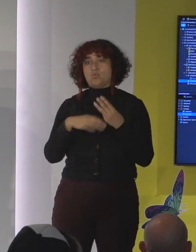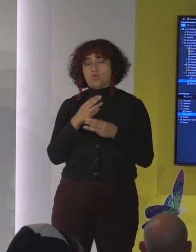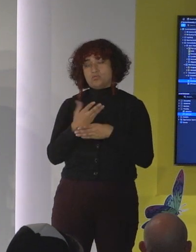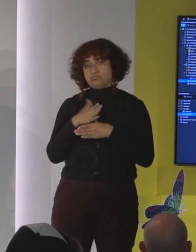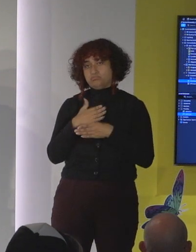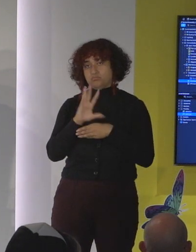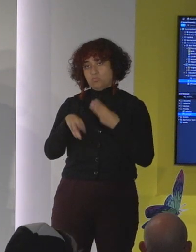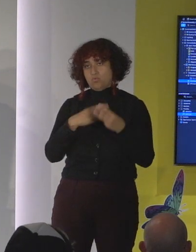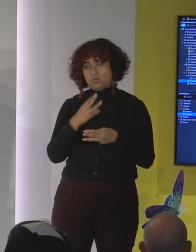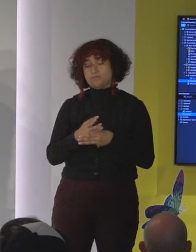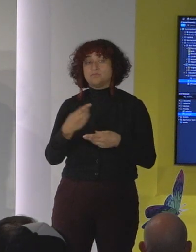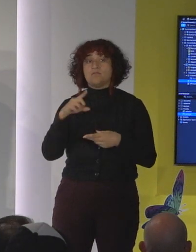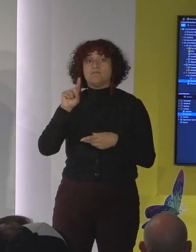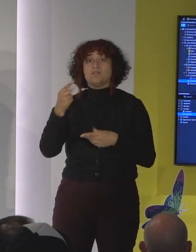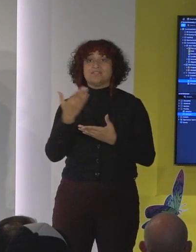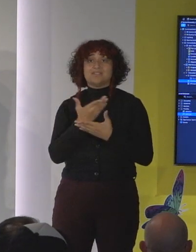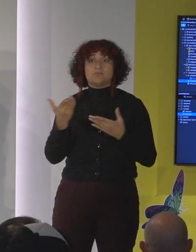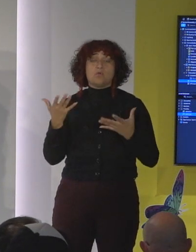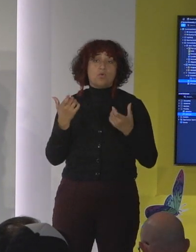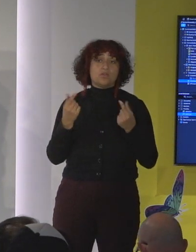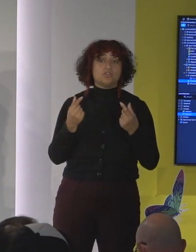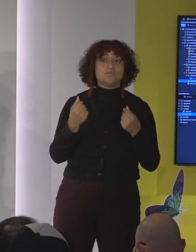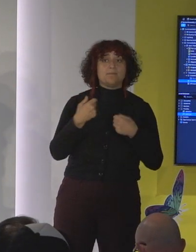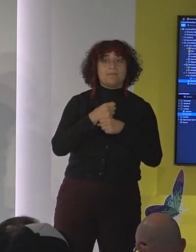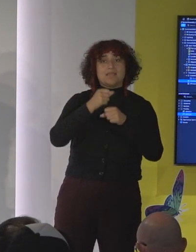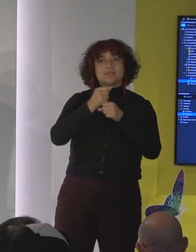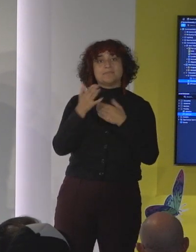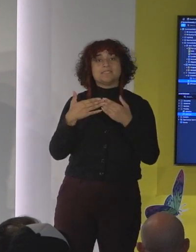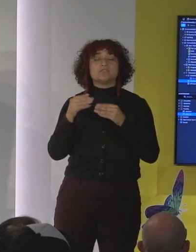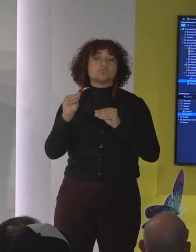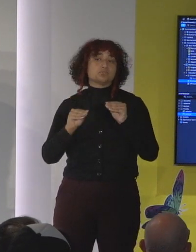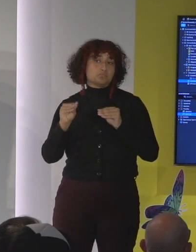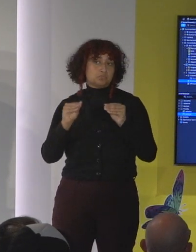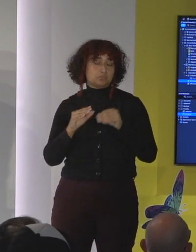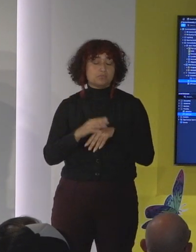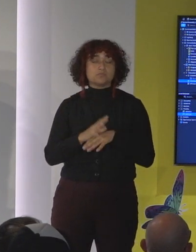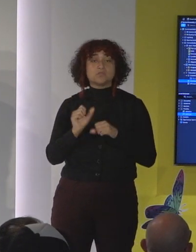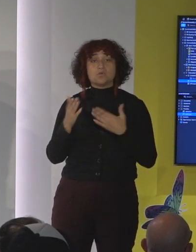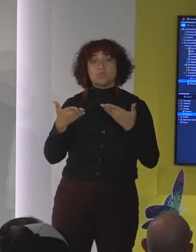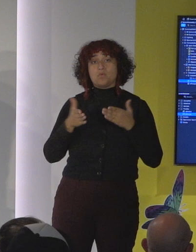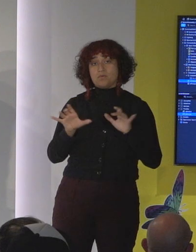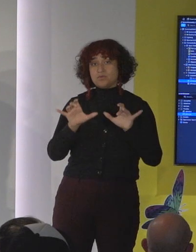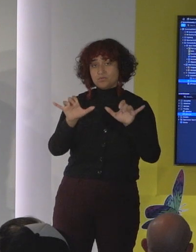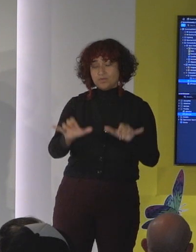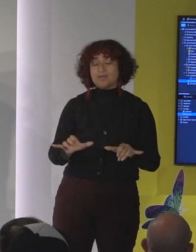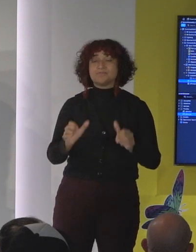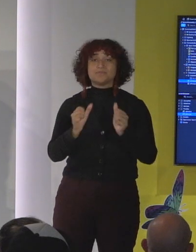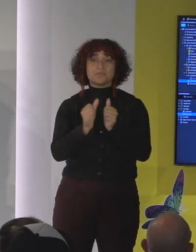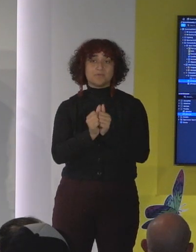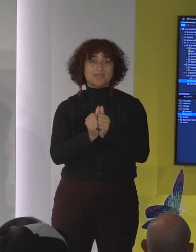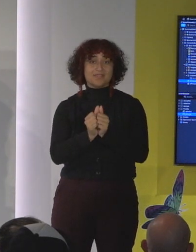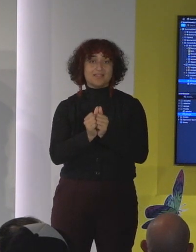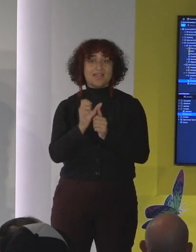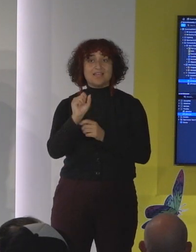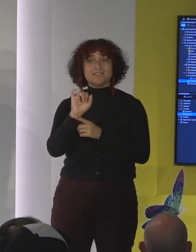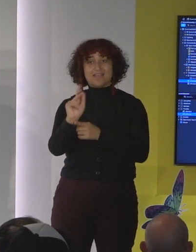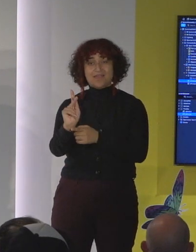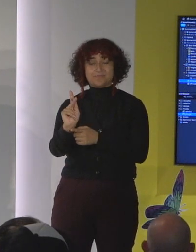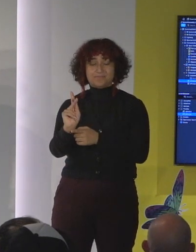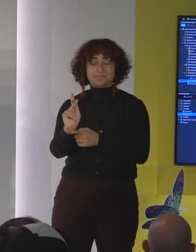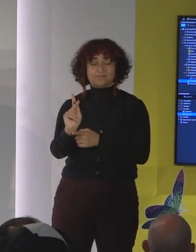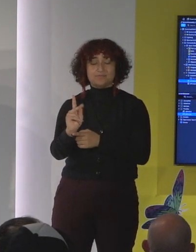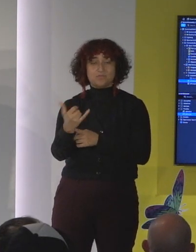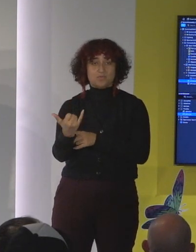do is make these objects manipulatable. So the way that we do that is with SIK. So right